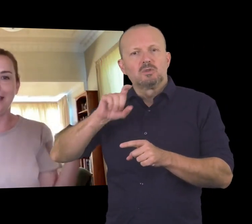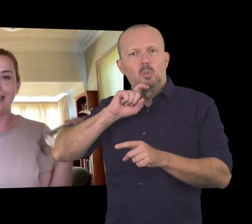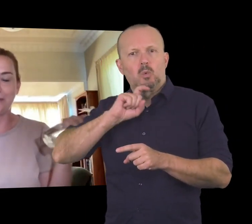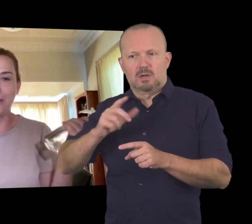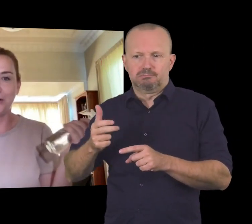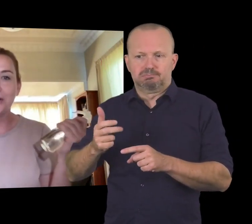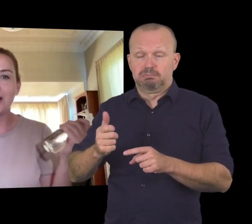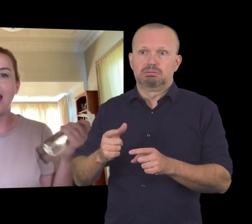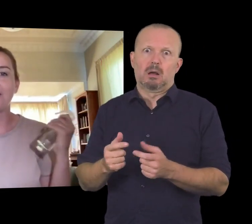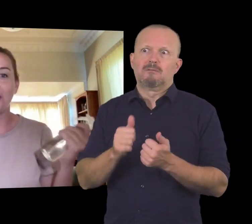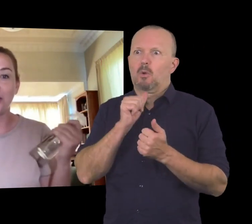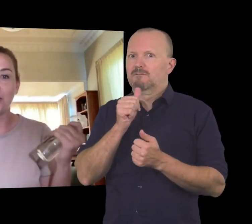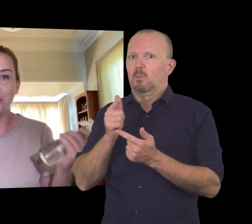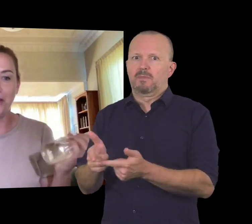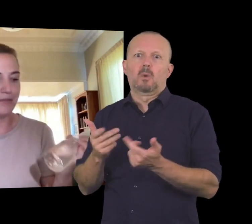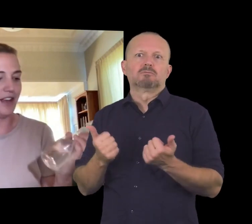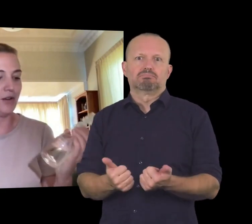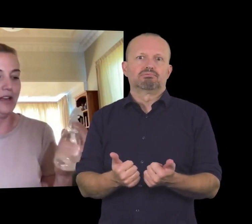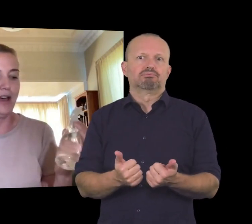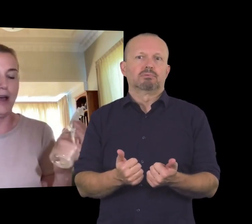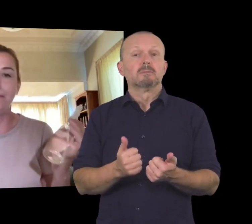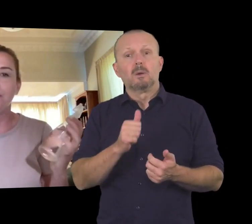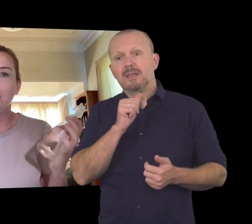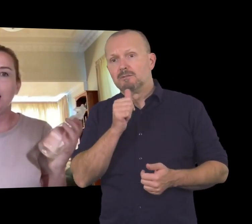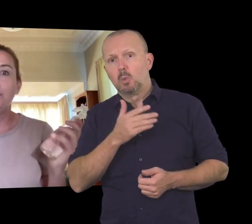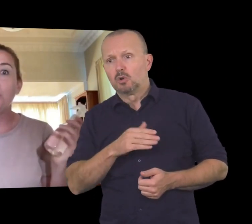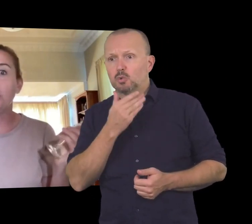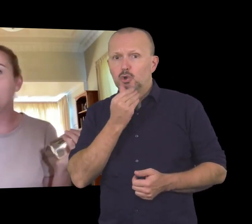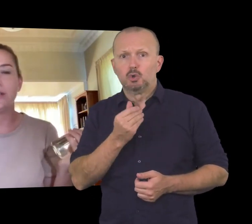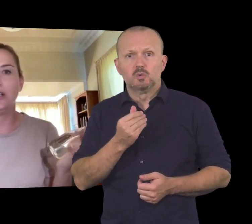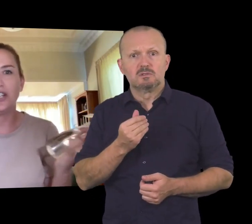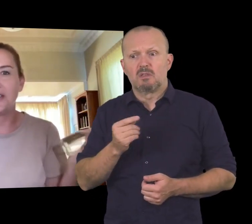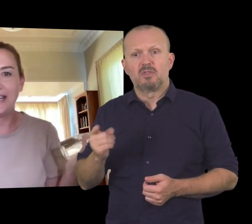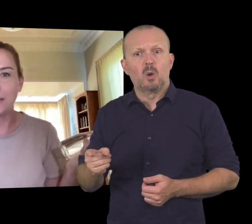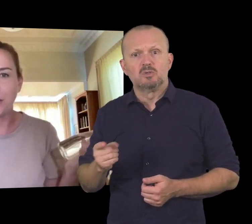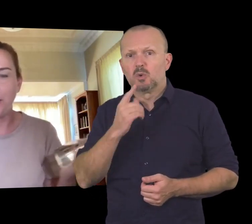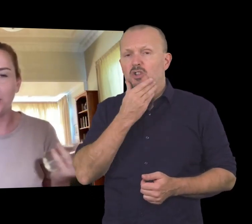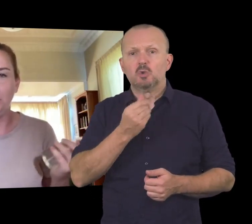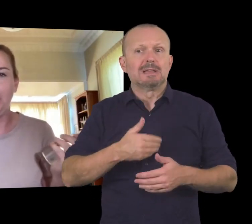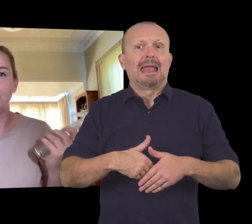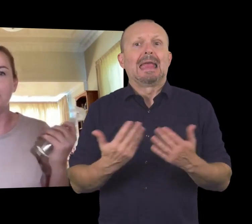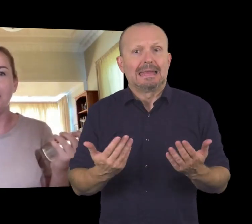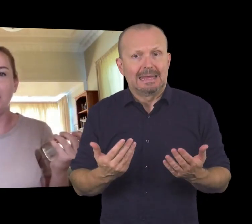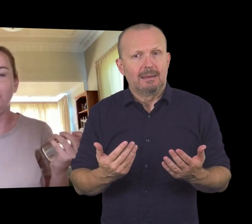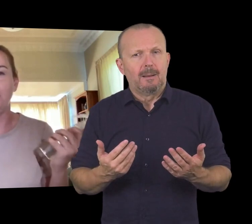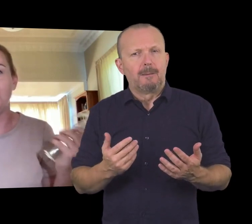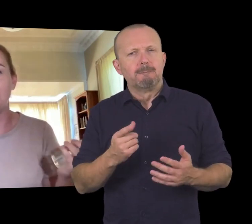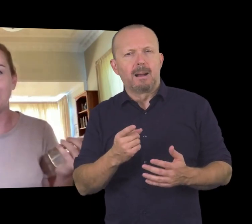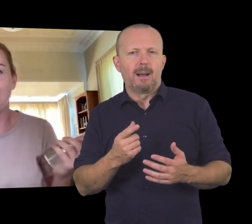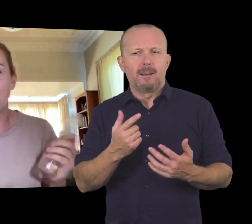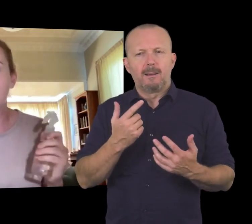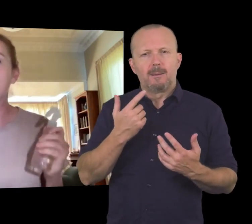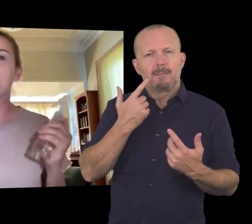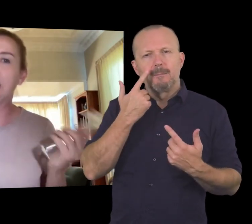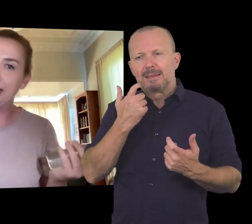awesome, these spray bottles. I have so much fun with them. So if you want to use, you can use any spray bottle, but just be careful if you're